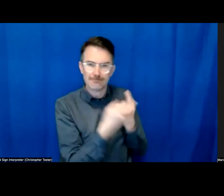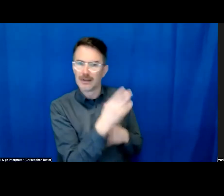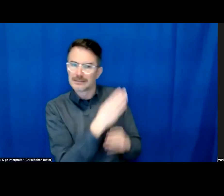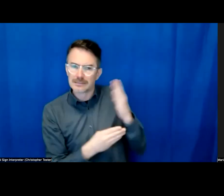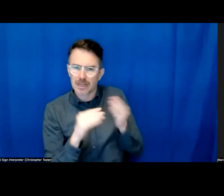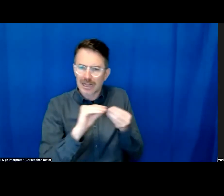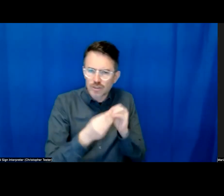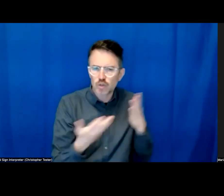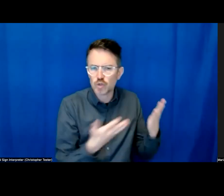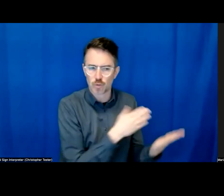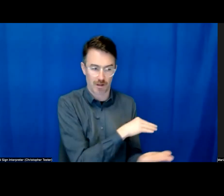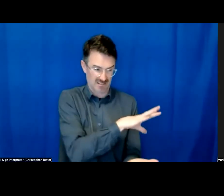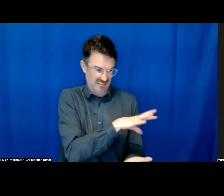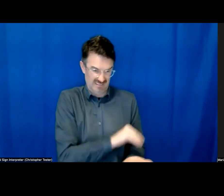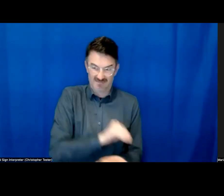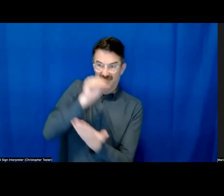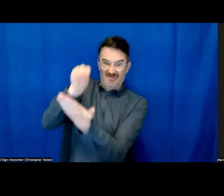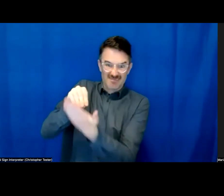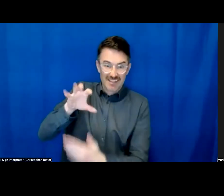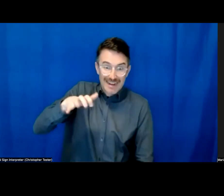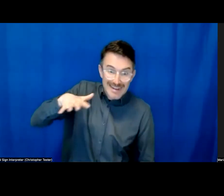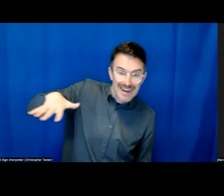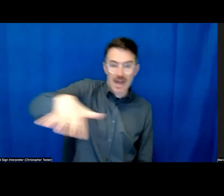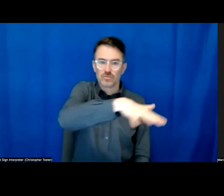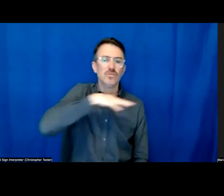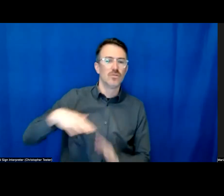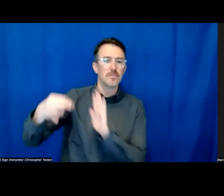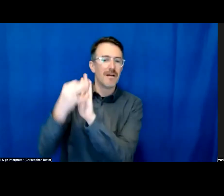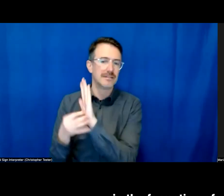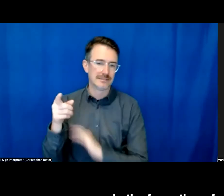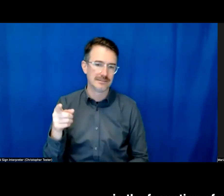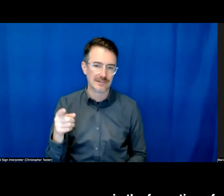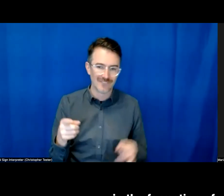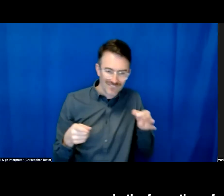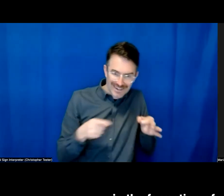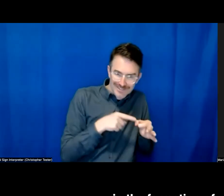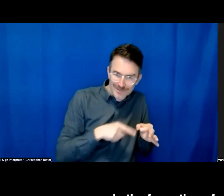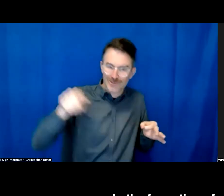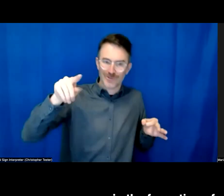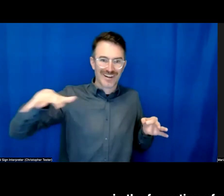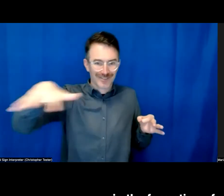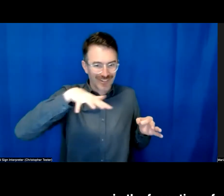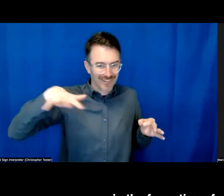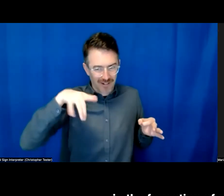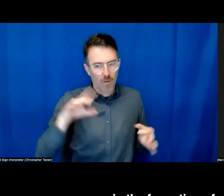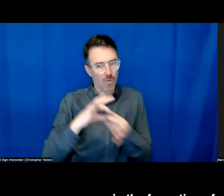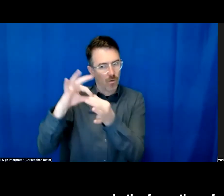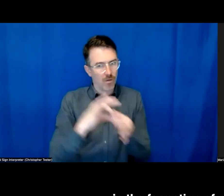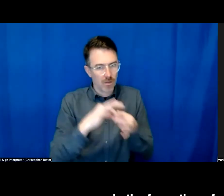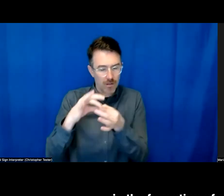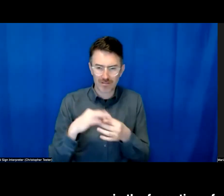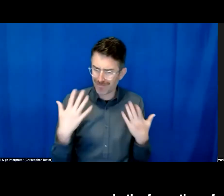2022. Indigenous people with disabilities also participate in the formation of regional